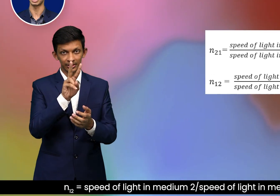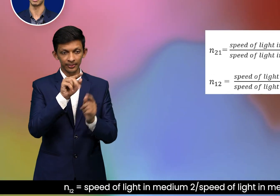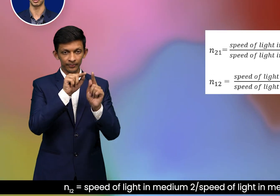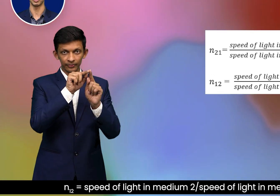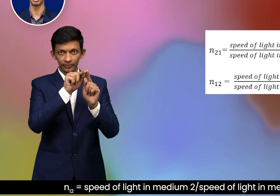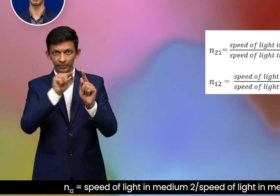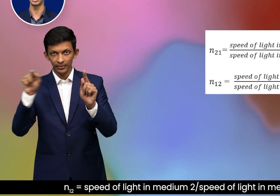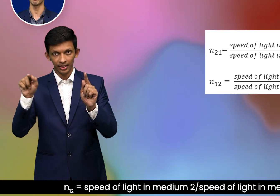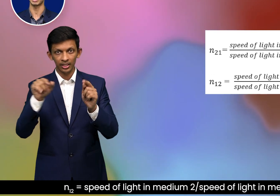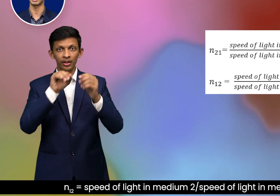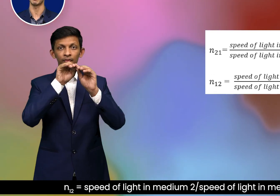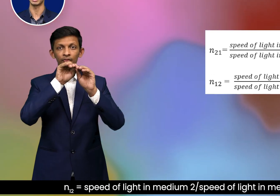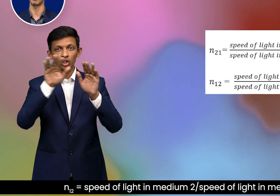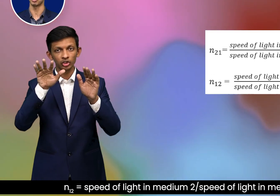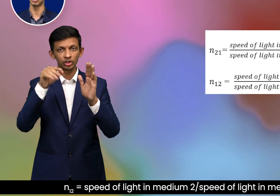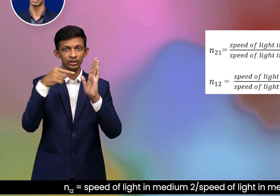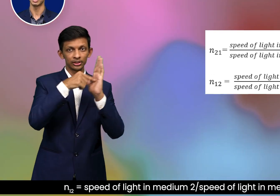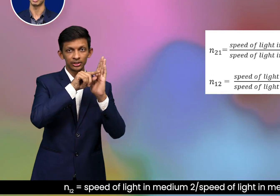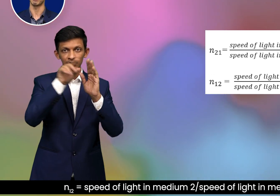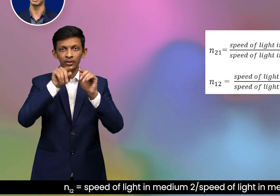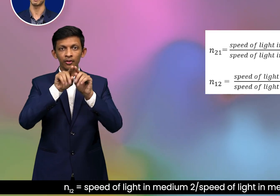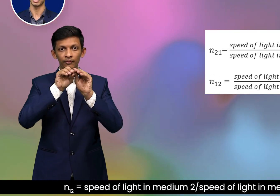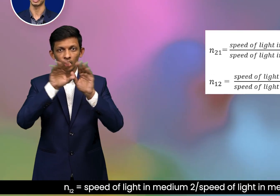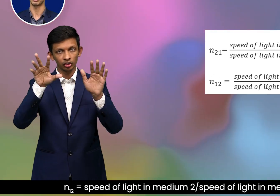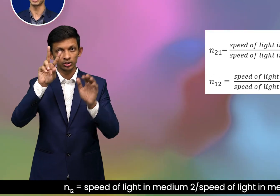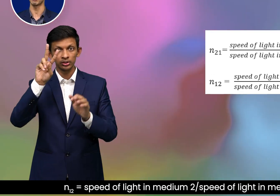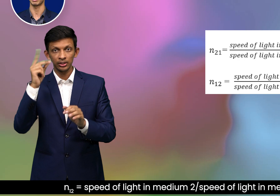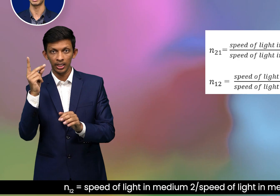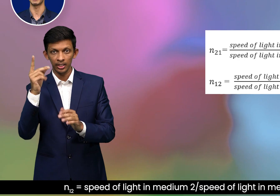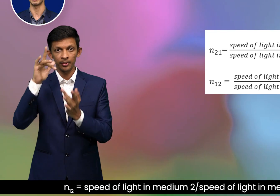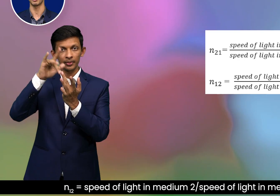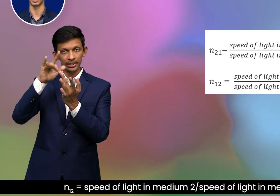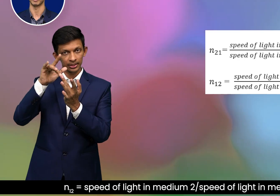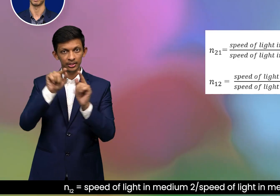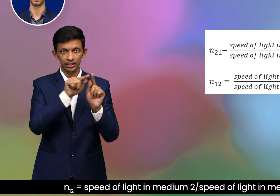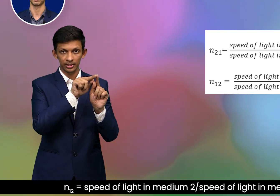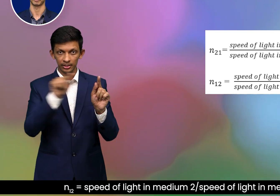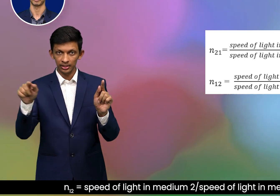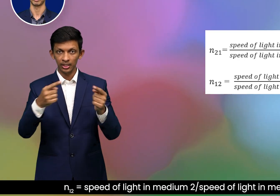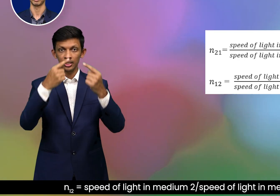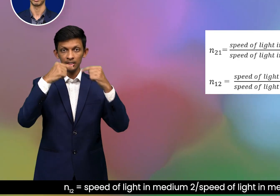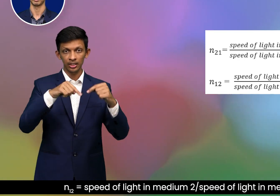n12 equals to speed of light in medium 2 divided by speed of light in medium 1